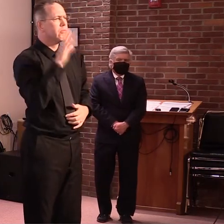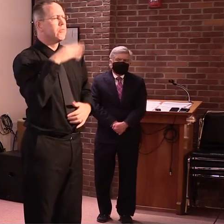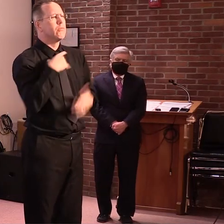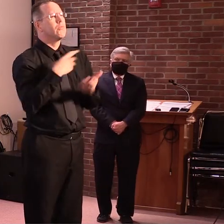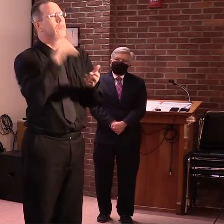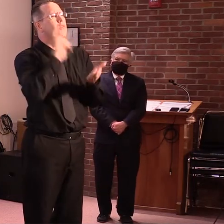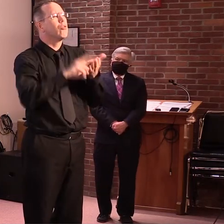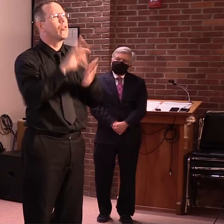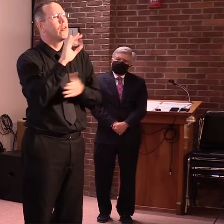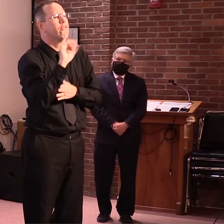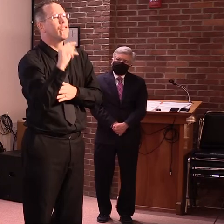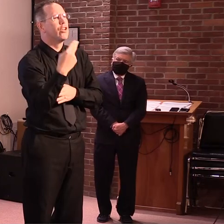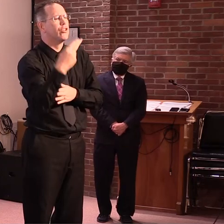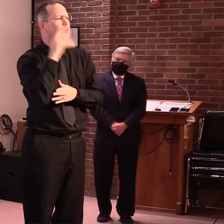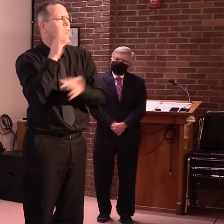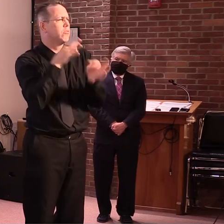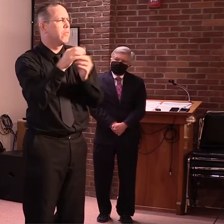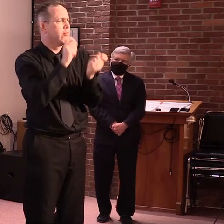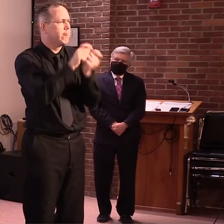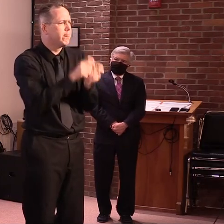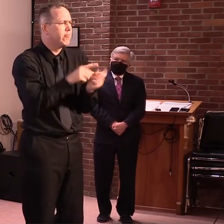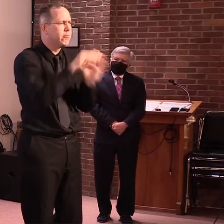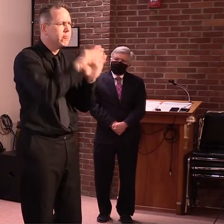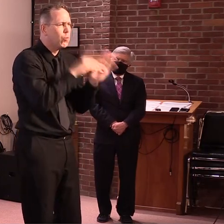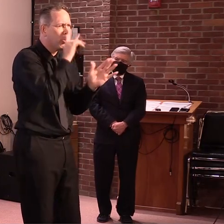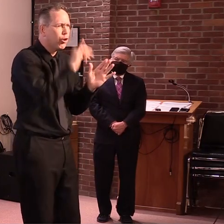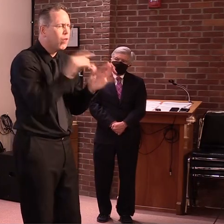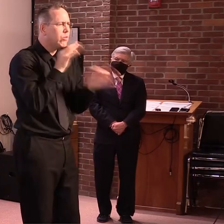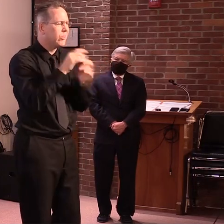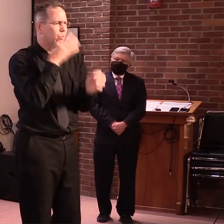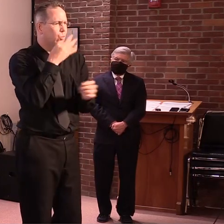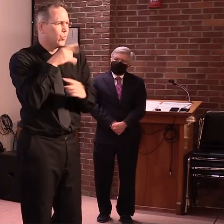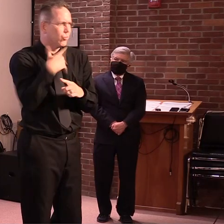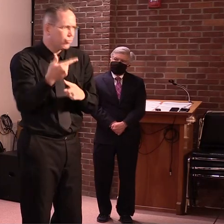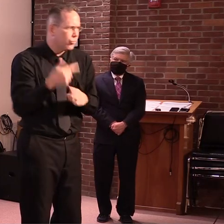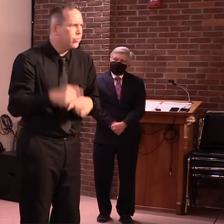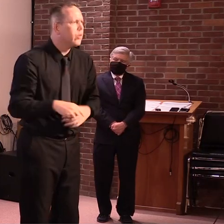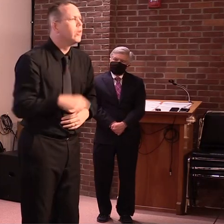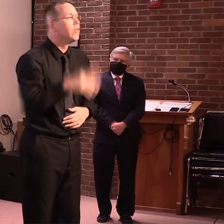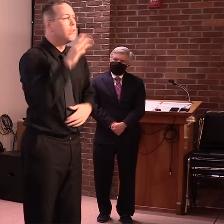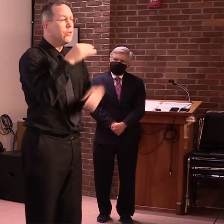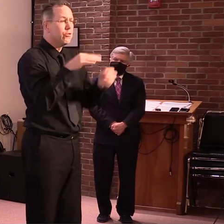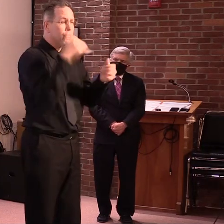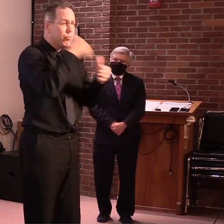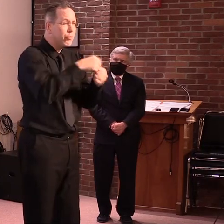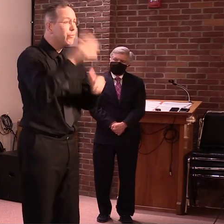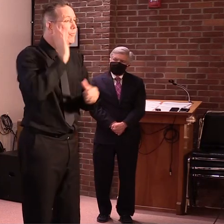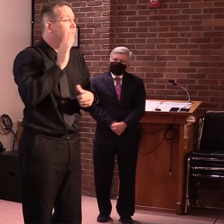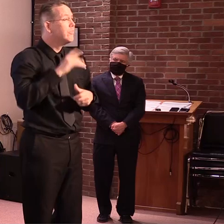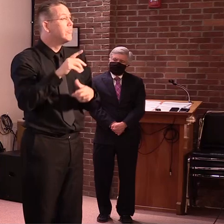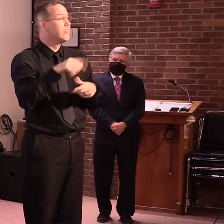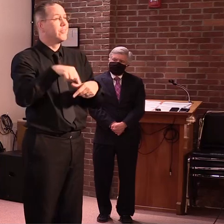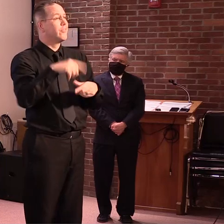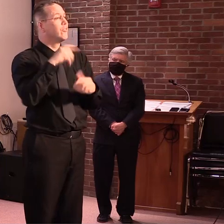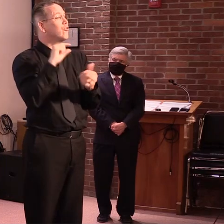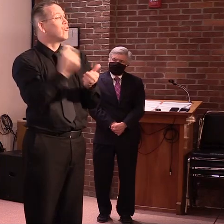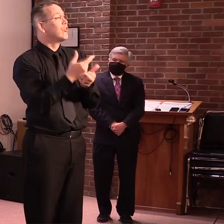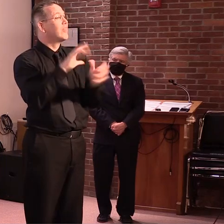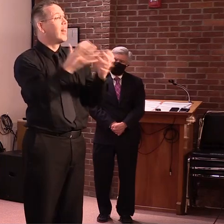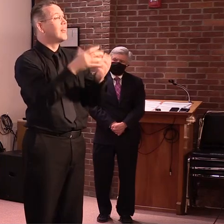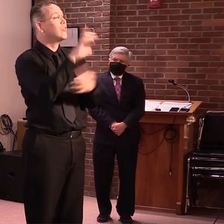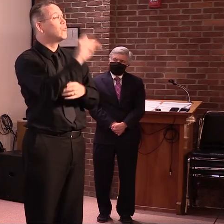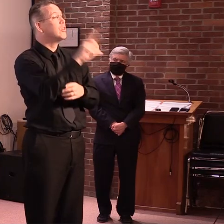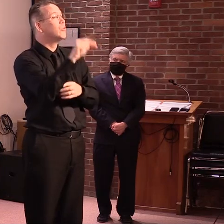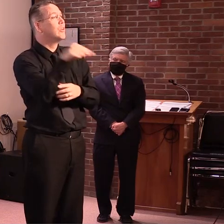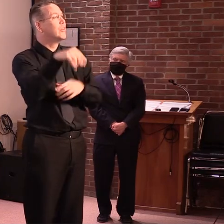Additionally, as we push forward, we can't forget about the class of 2020, which has endured a lot during